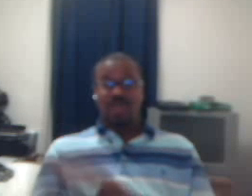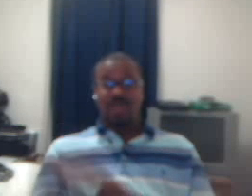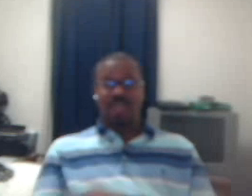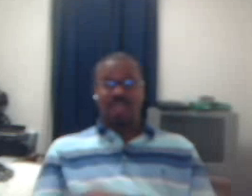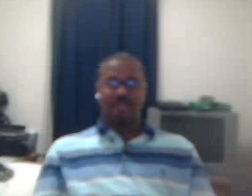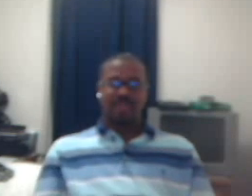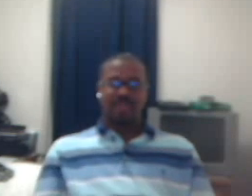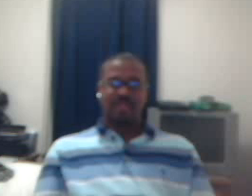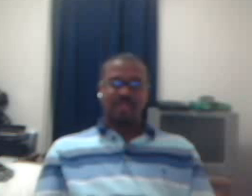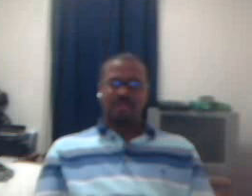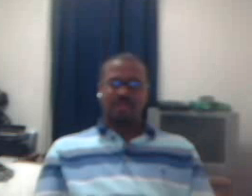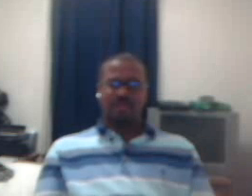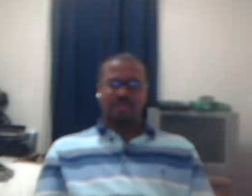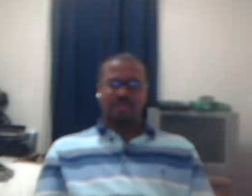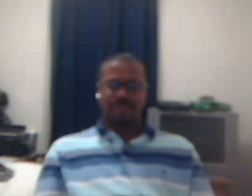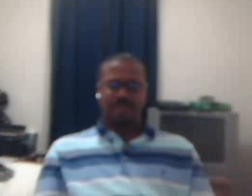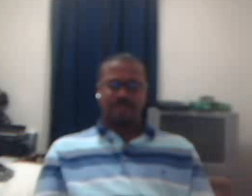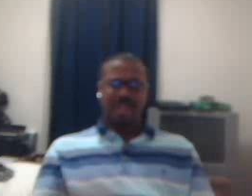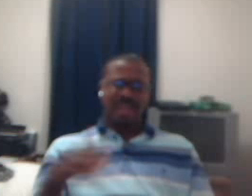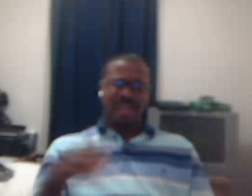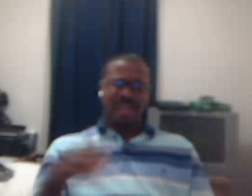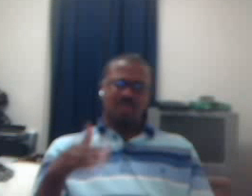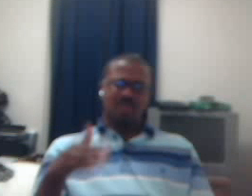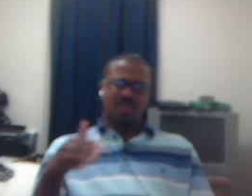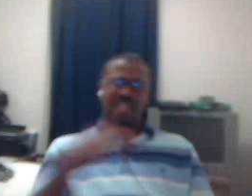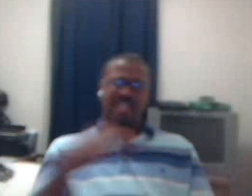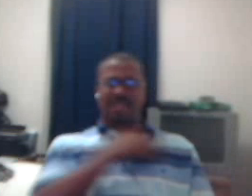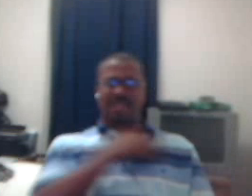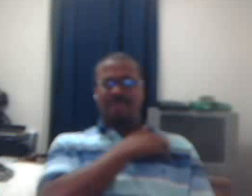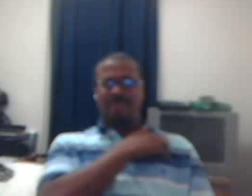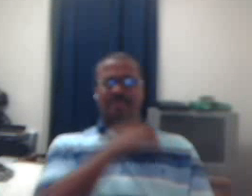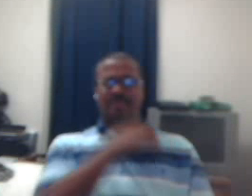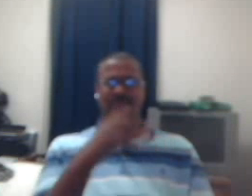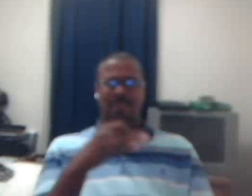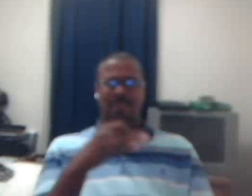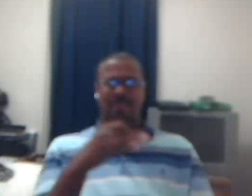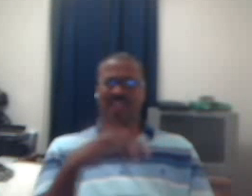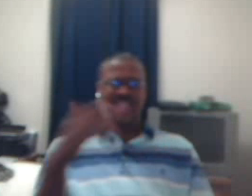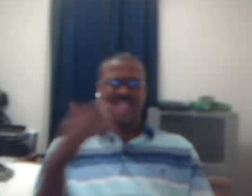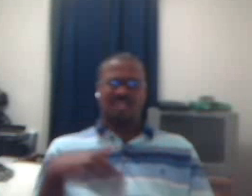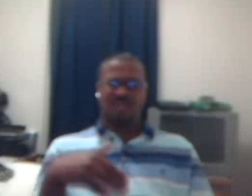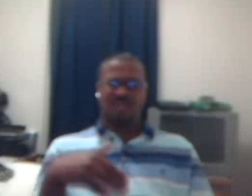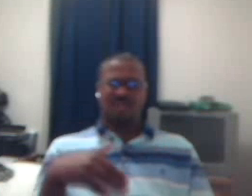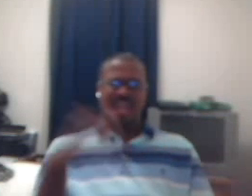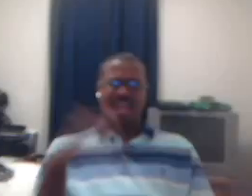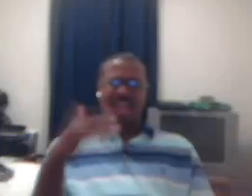okay? So I don't know what Trick Daddy mean, but before I say he's wrong, I don't